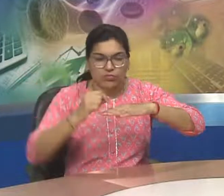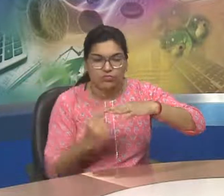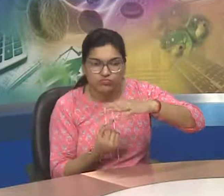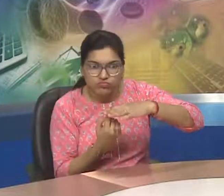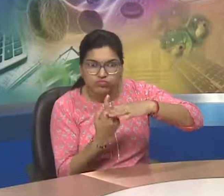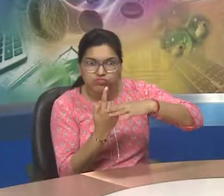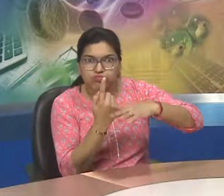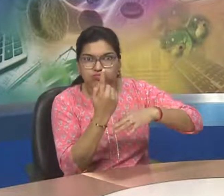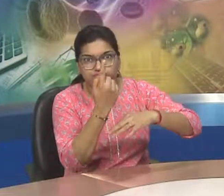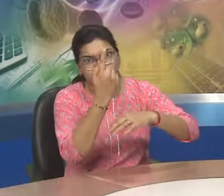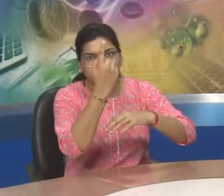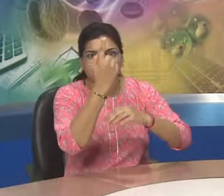during